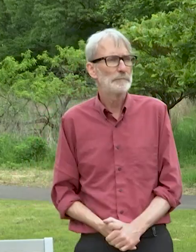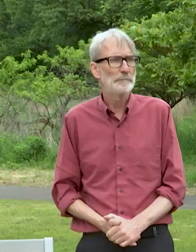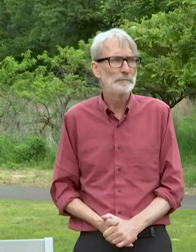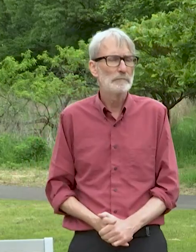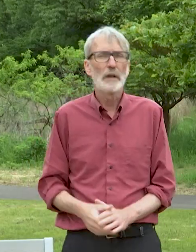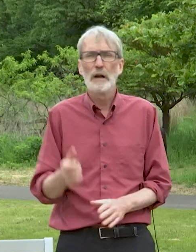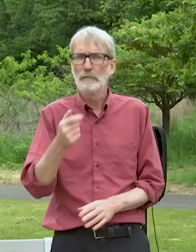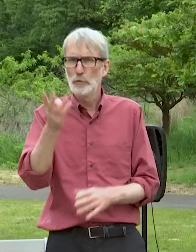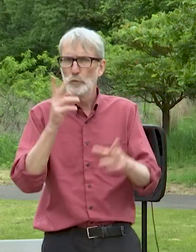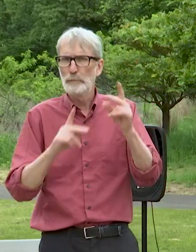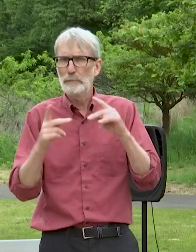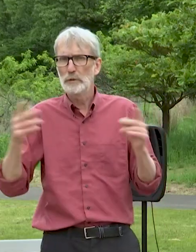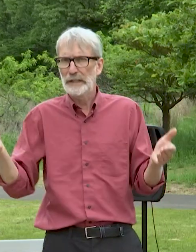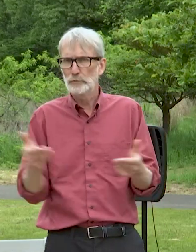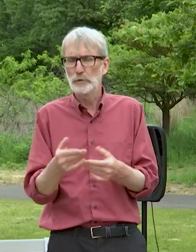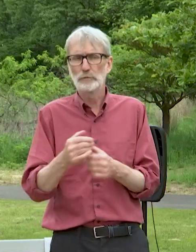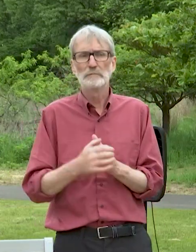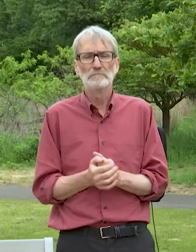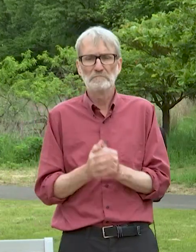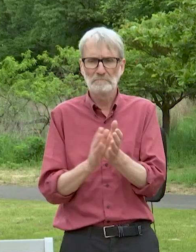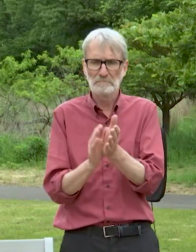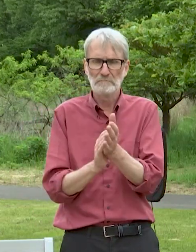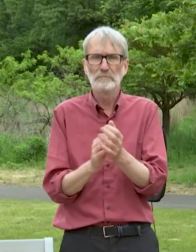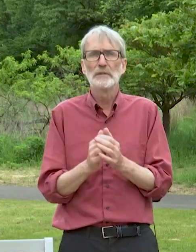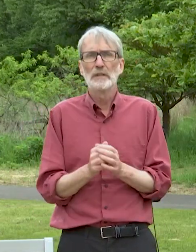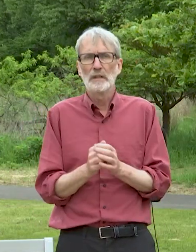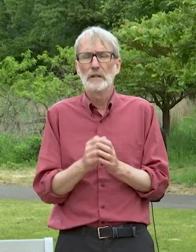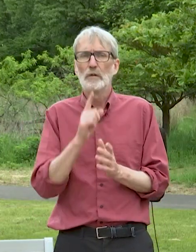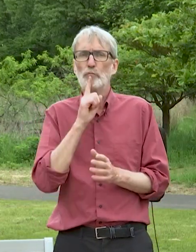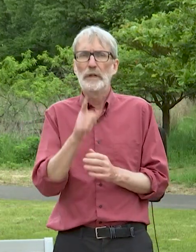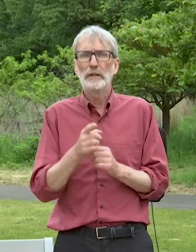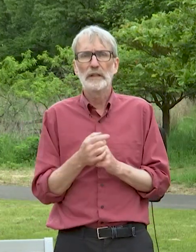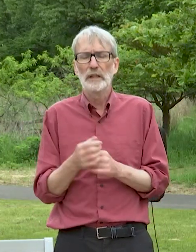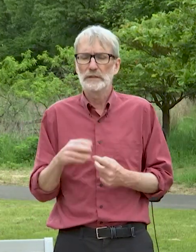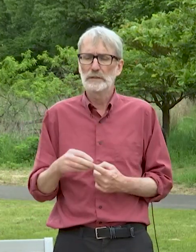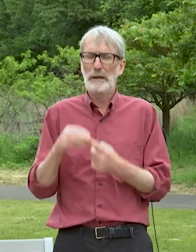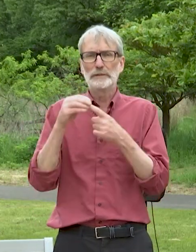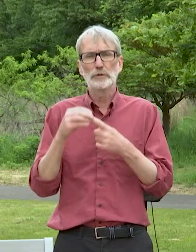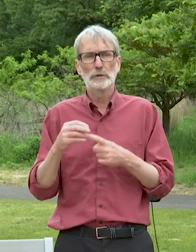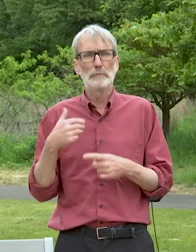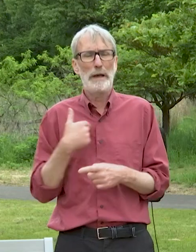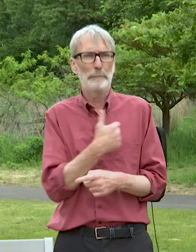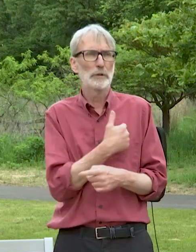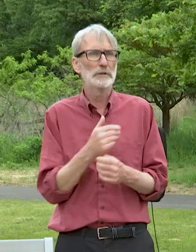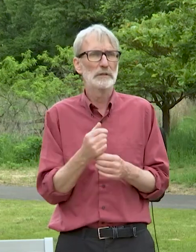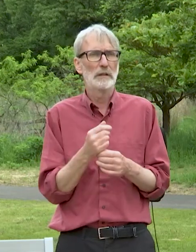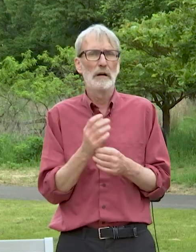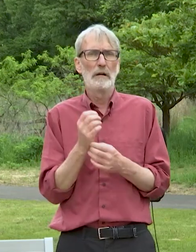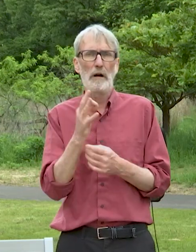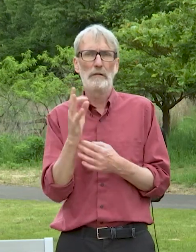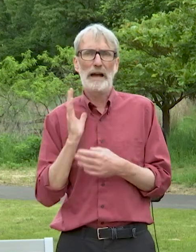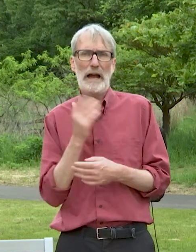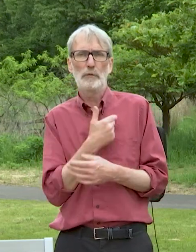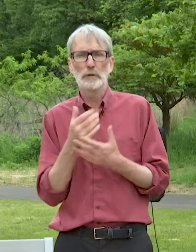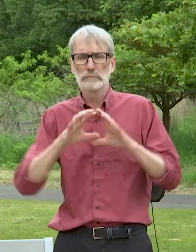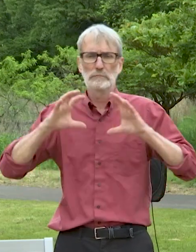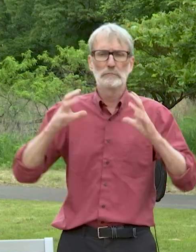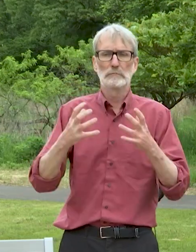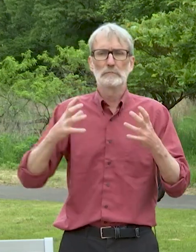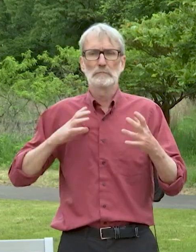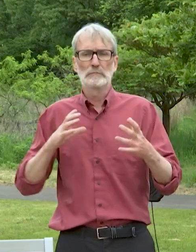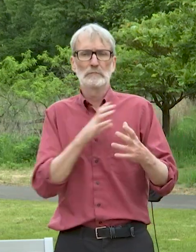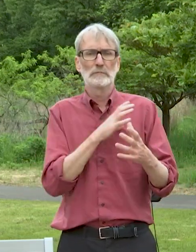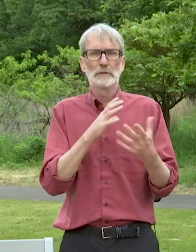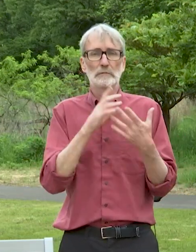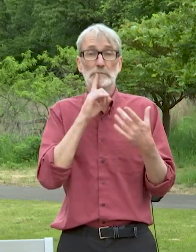my colleagues who are here today, who are really special members of the General Assembly, because our General Assembly has also become